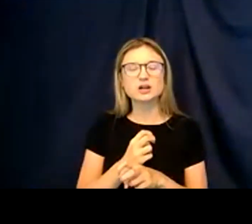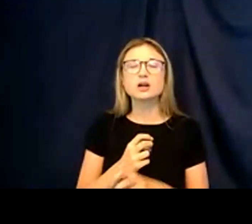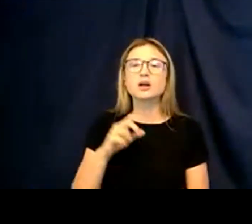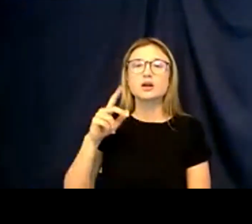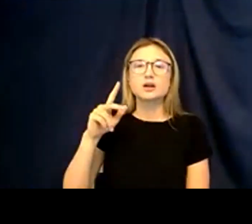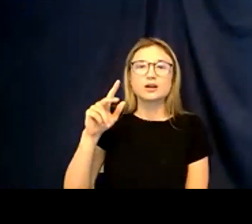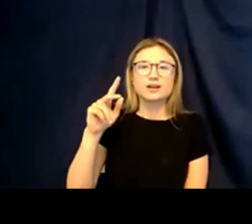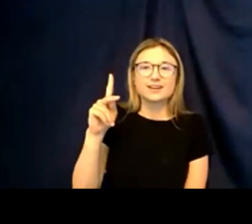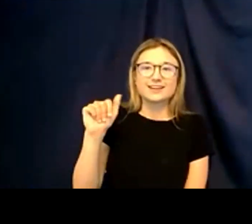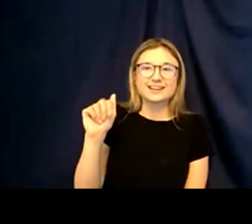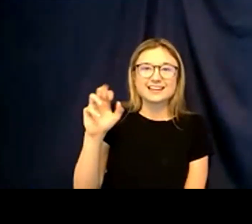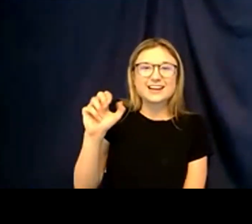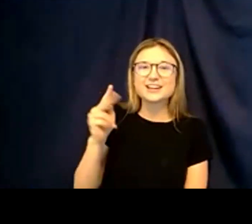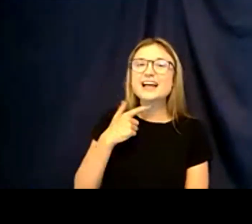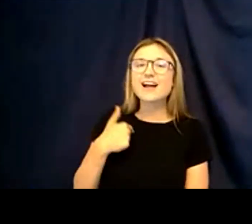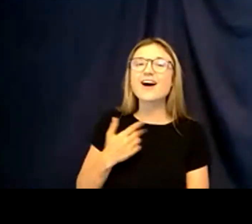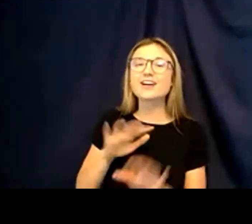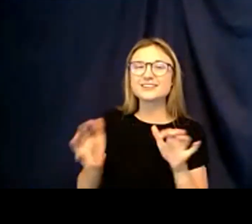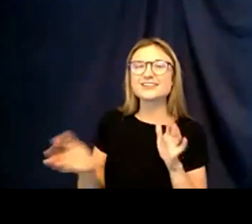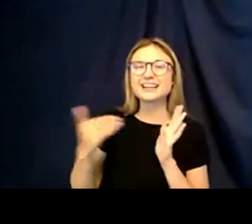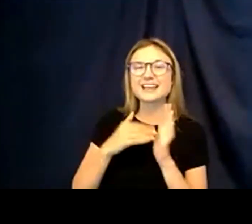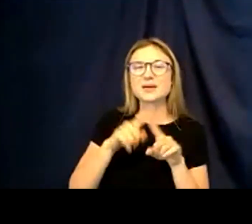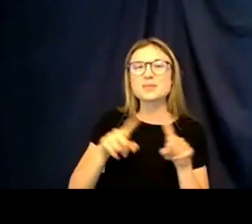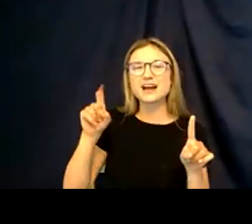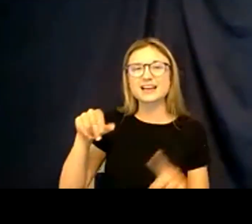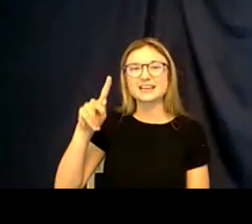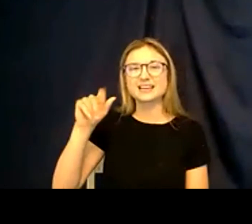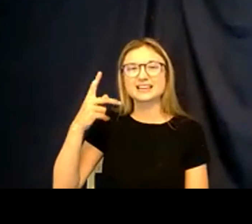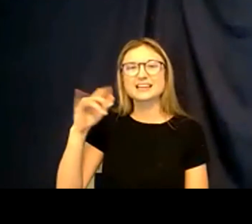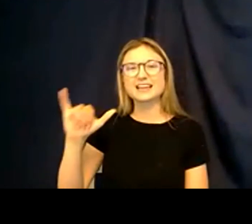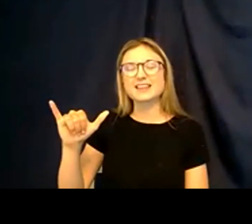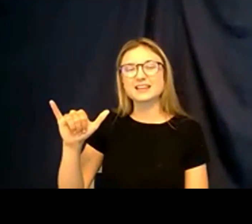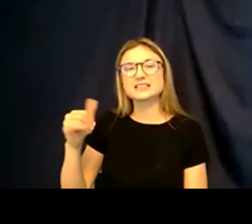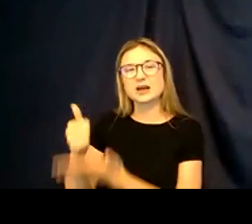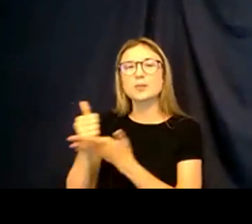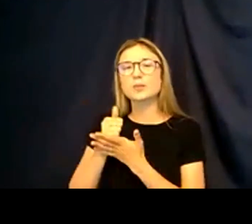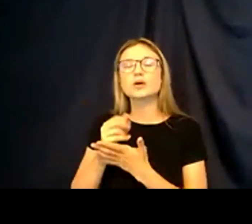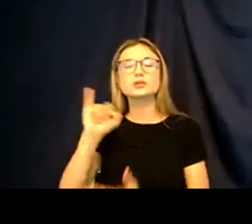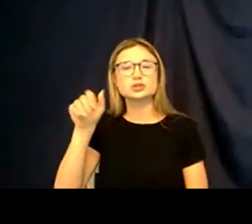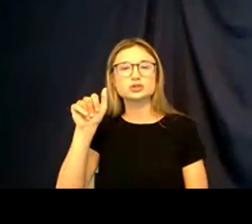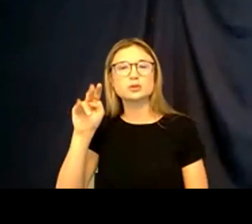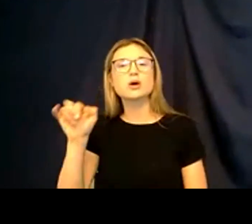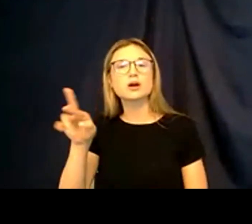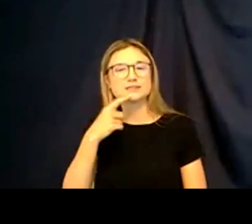help. I'm cutting copying it now from the chat. I see. Okay. Thank you.